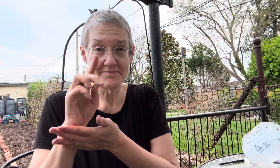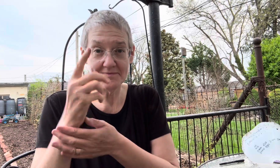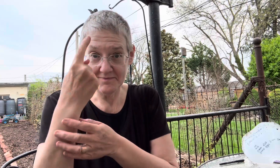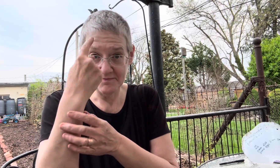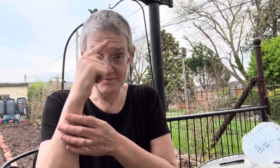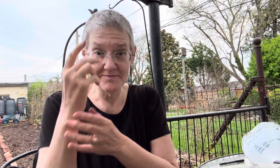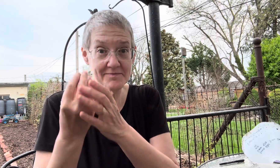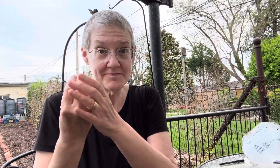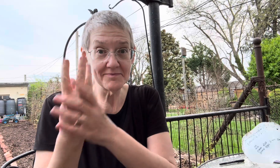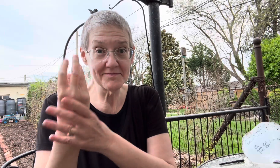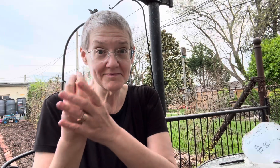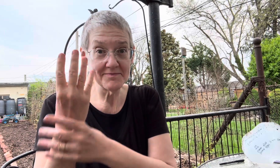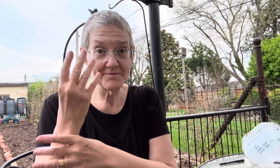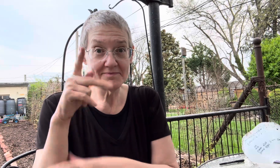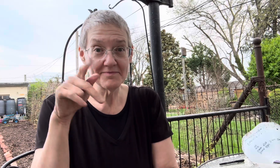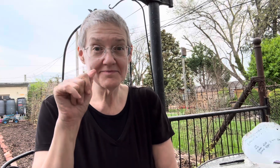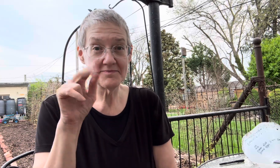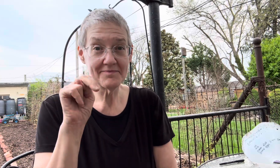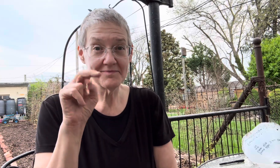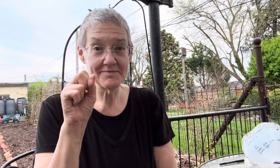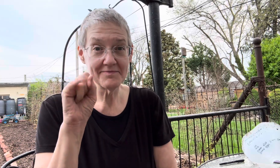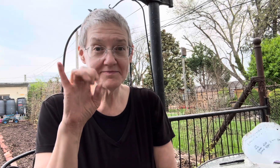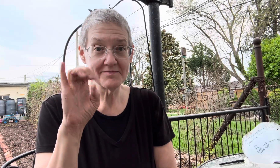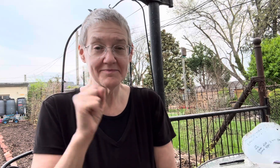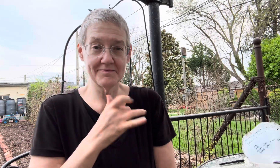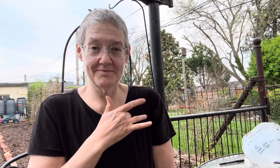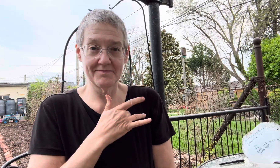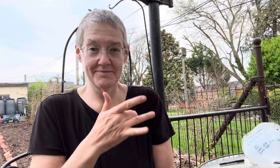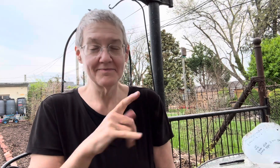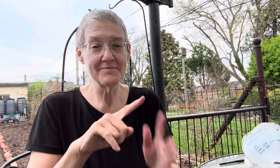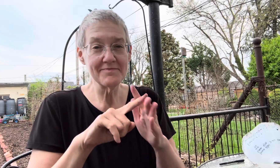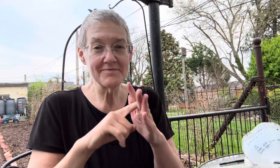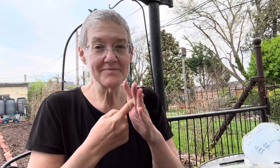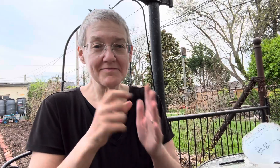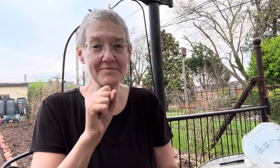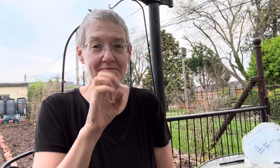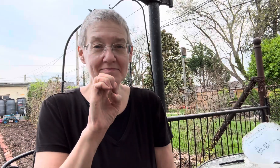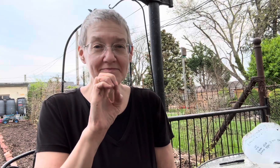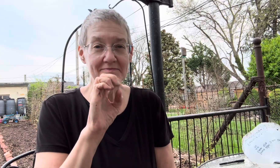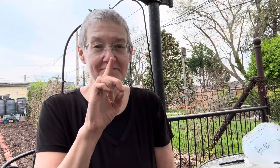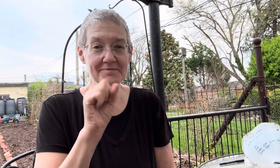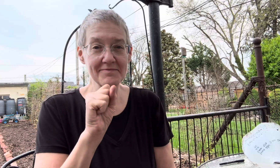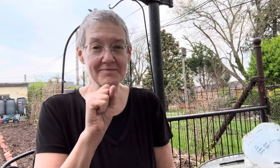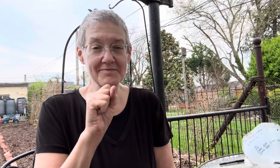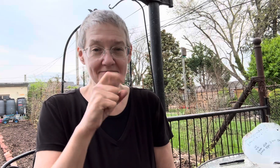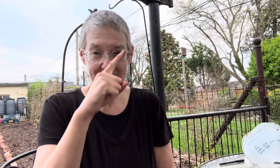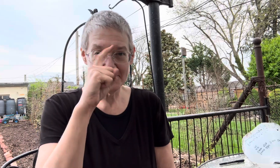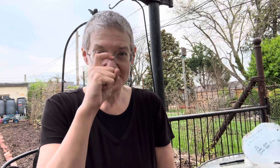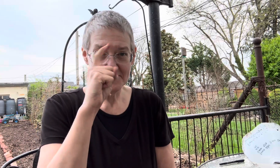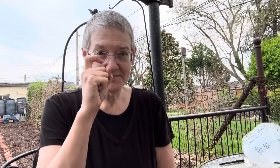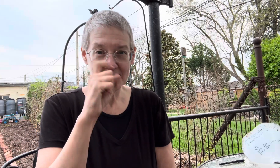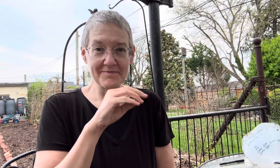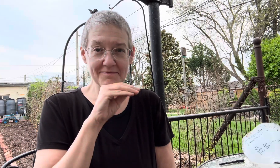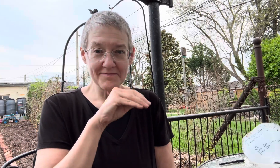either sow pansies in the summer to plant for the fall and let